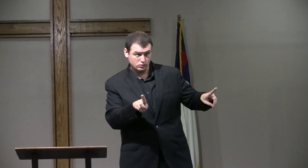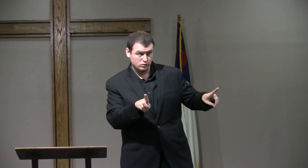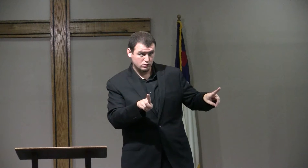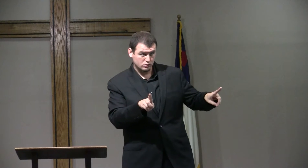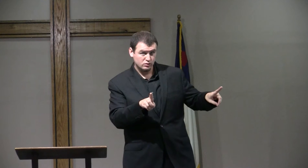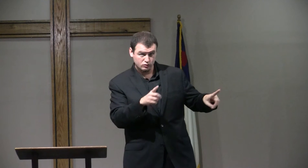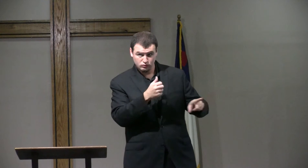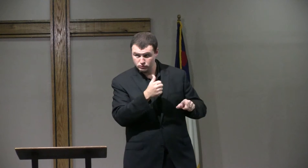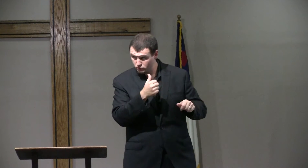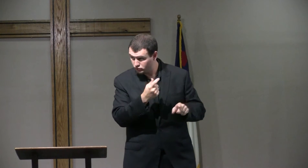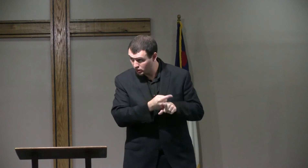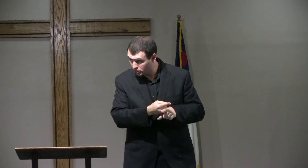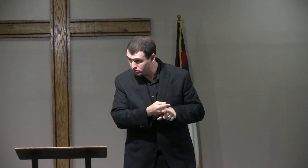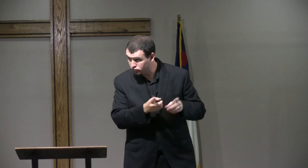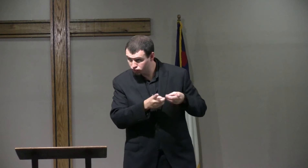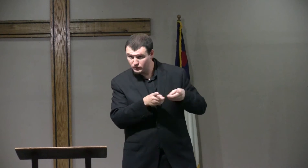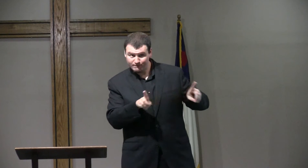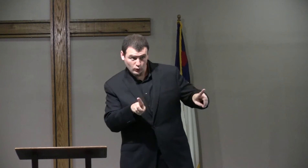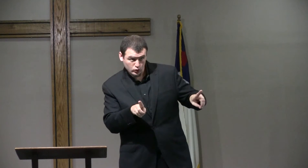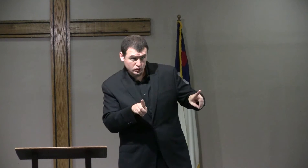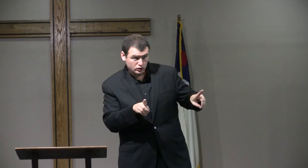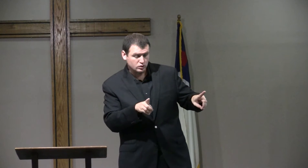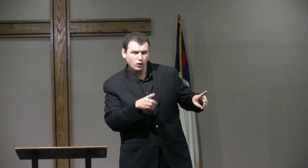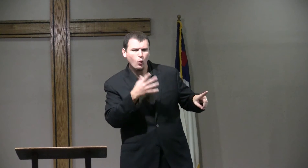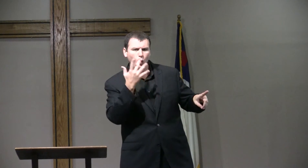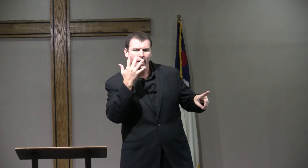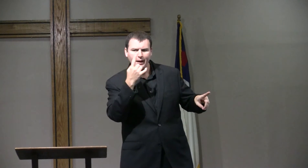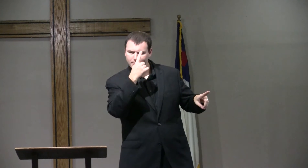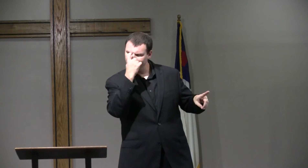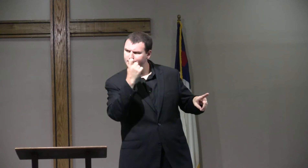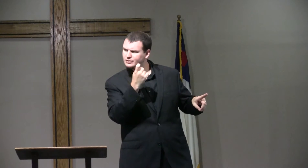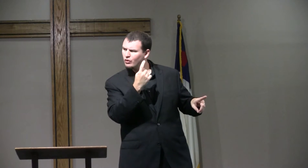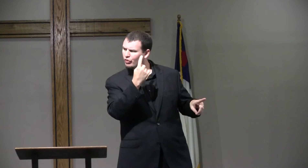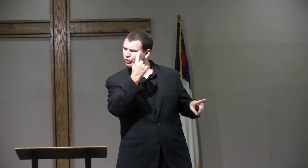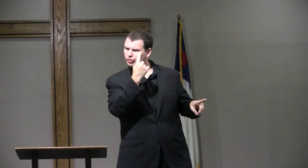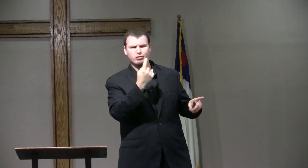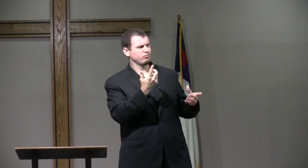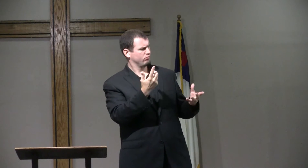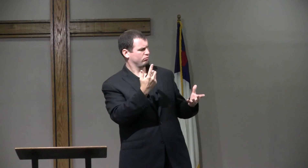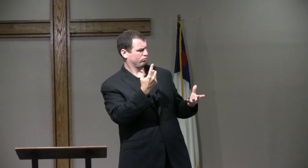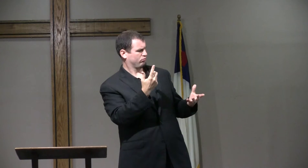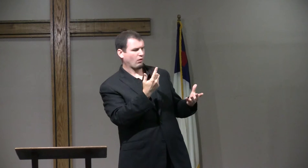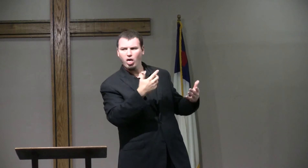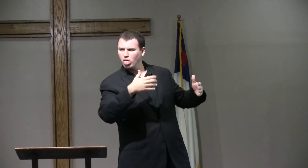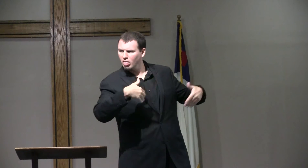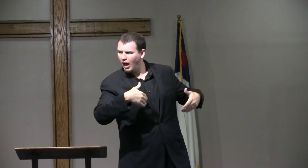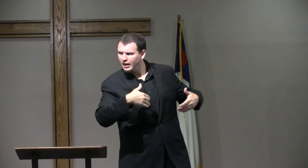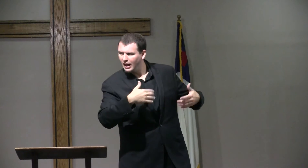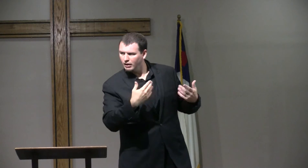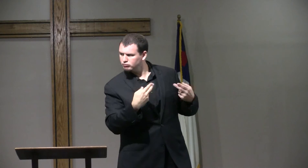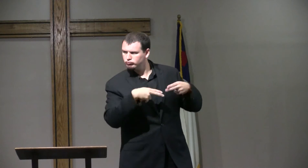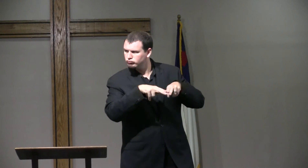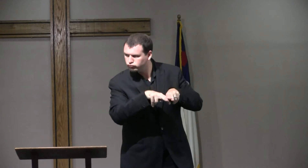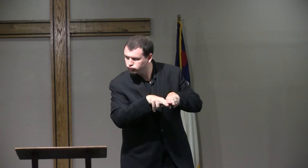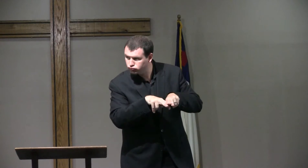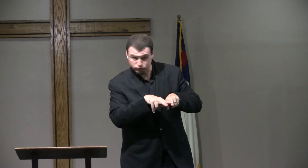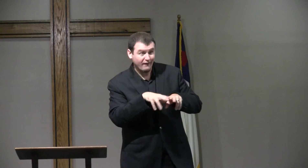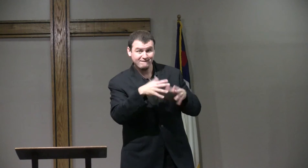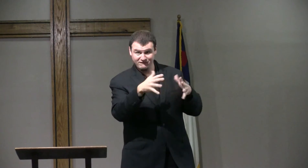and planned to divorce her, right? Because he thought, that they